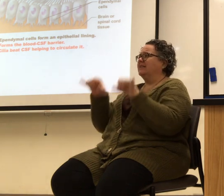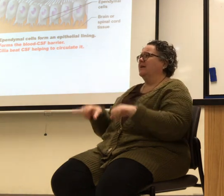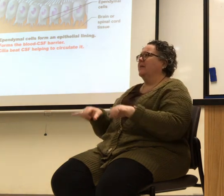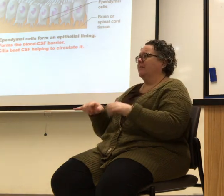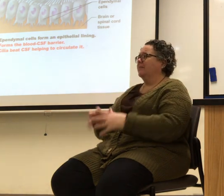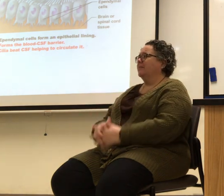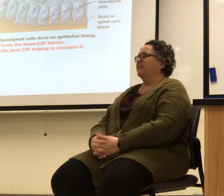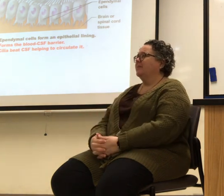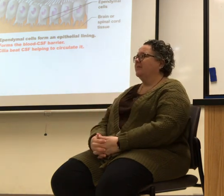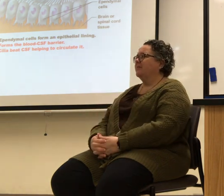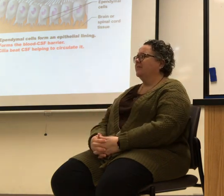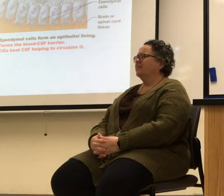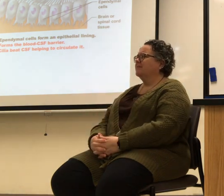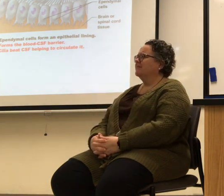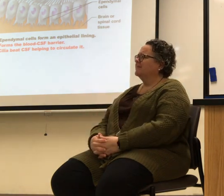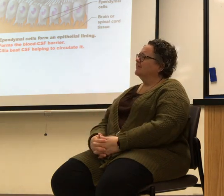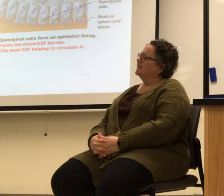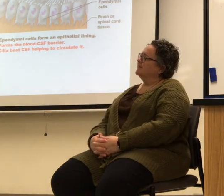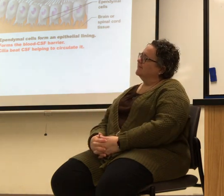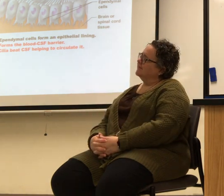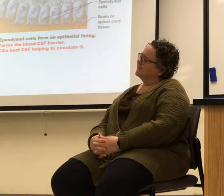Look at all this red line.